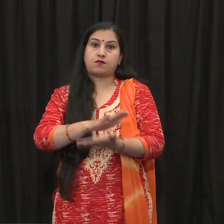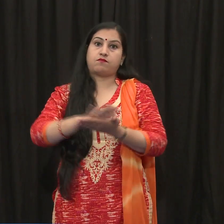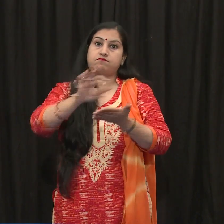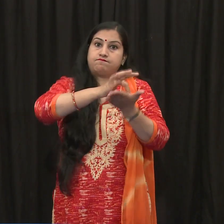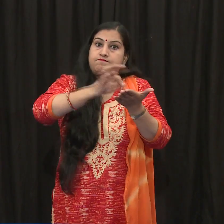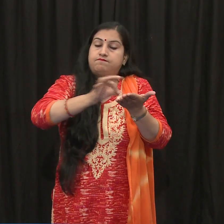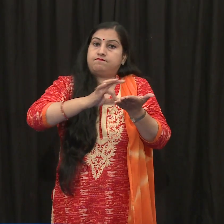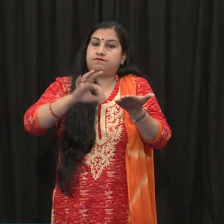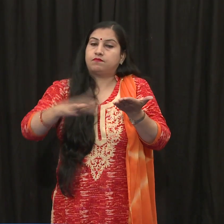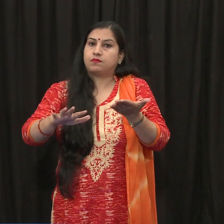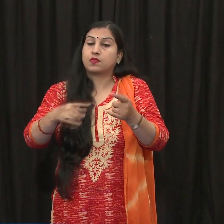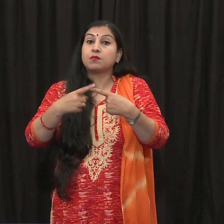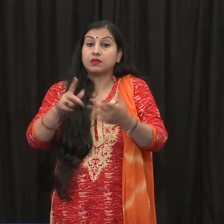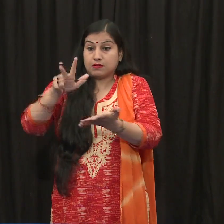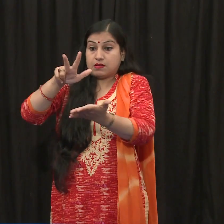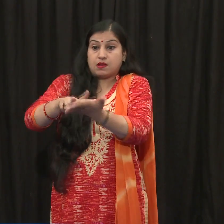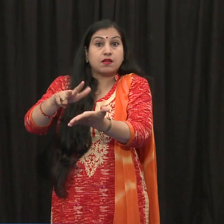but came into effect of the